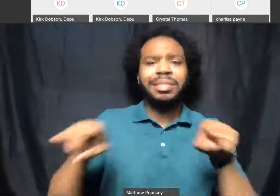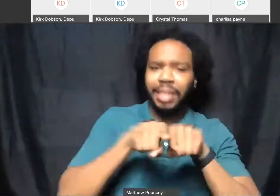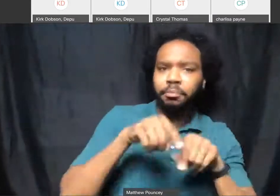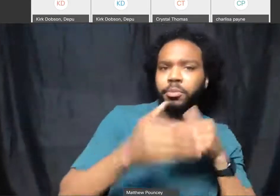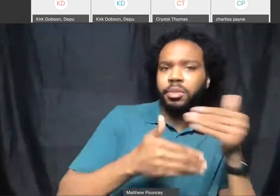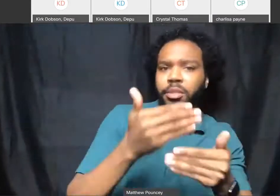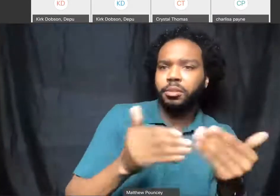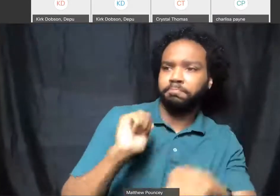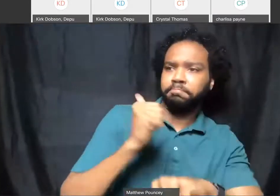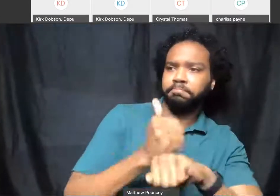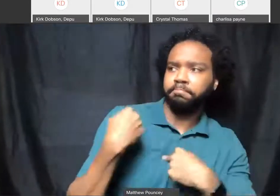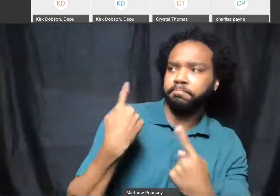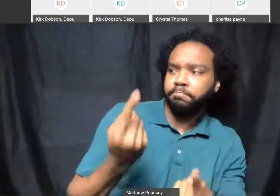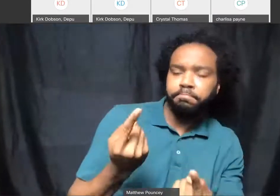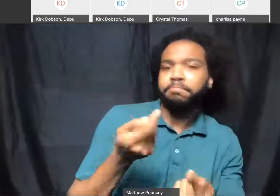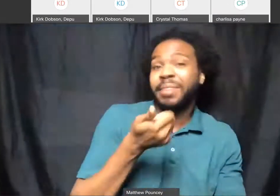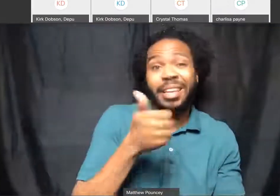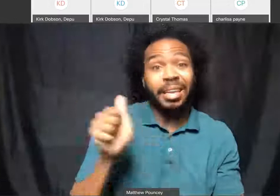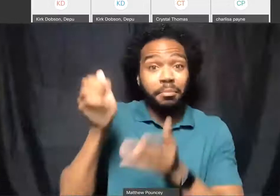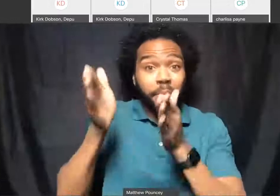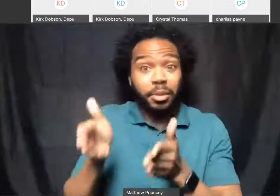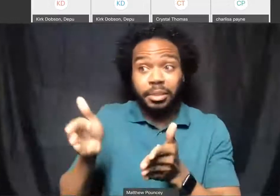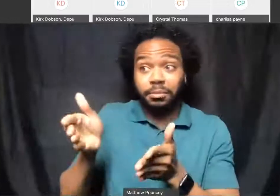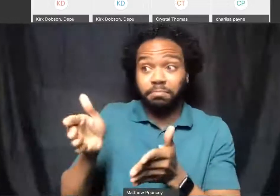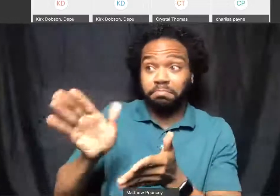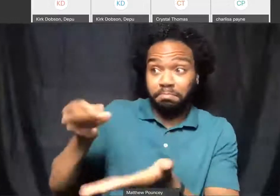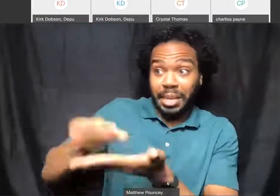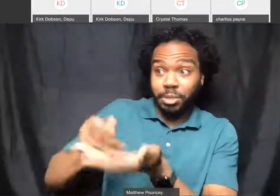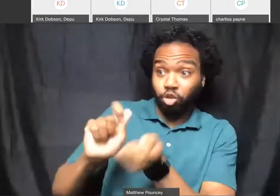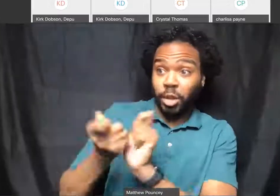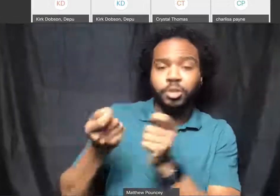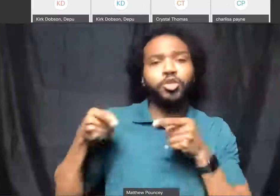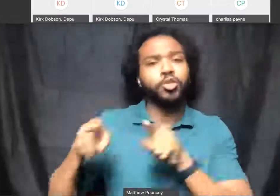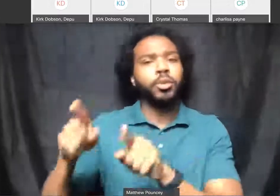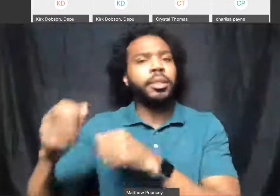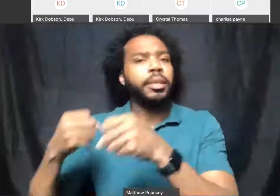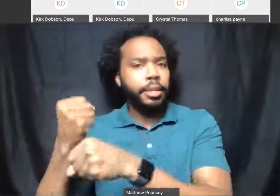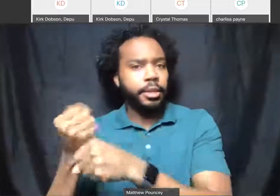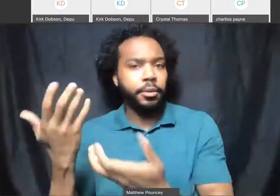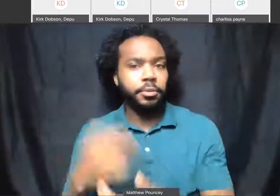whenever anyone's income changes during the course of the year.